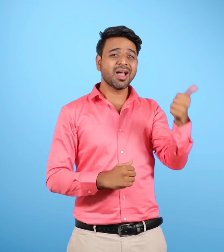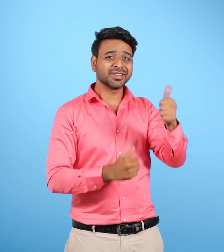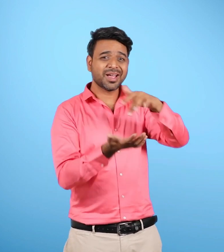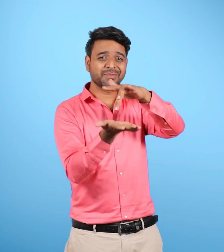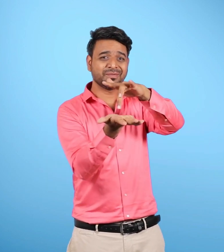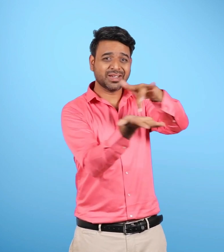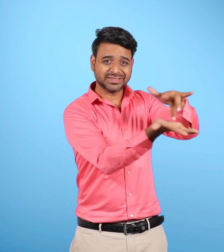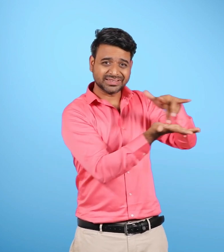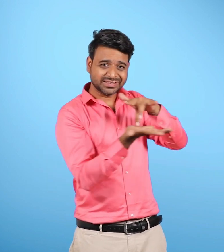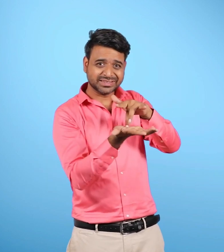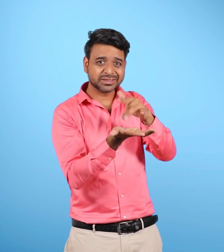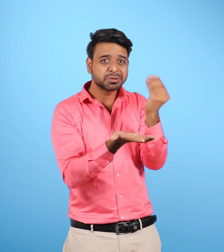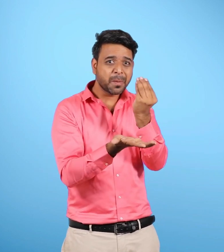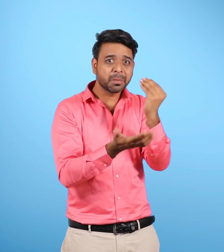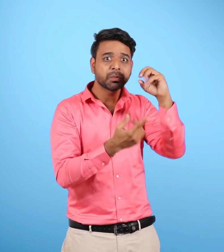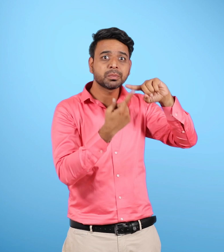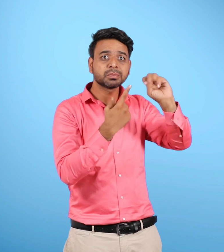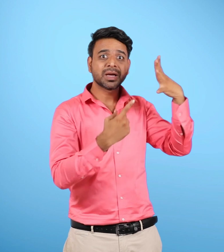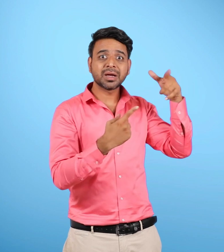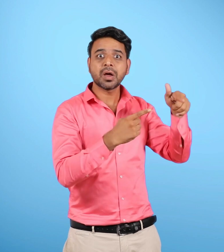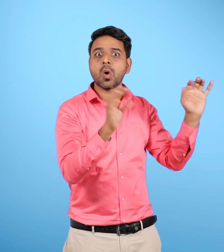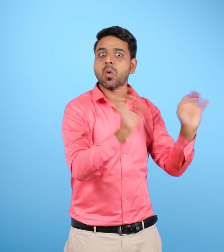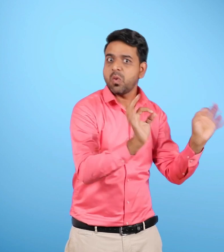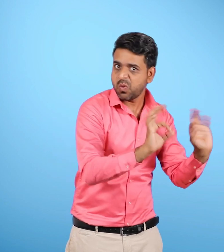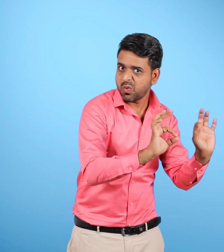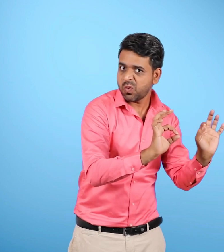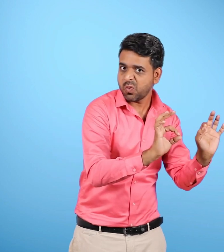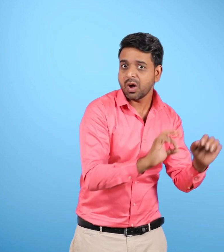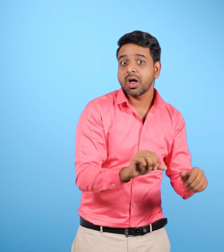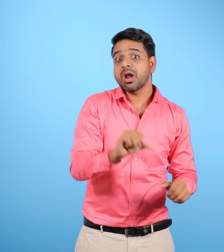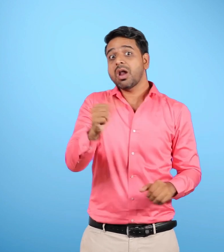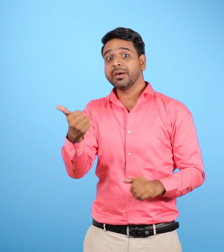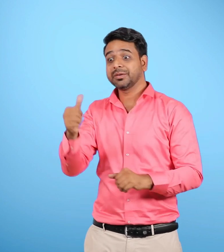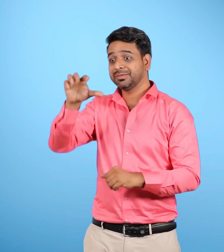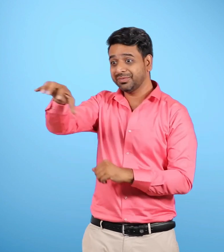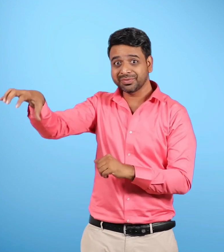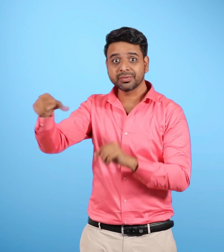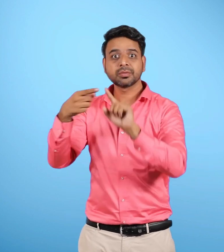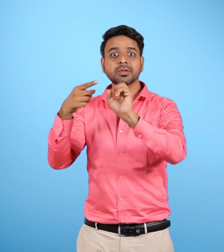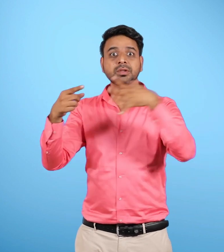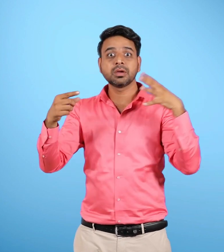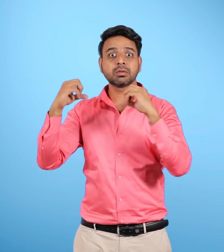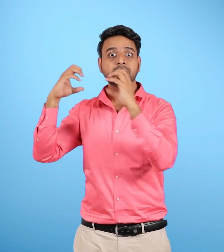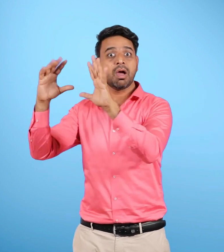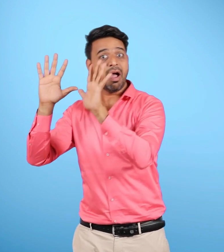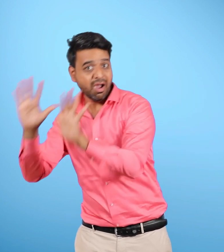However, the supply of electricity may fail or it may not be available at some places.